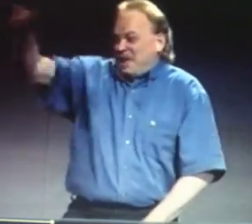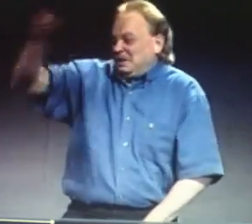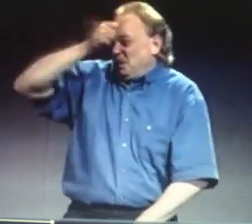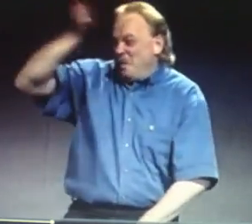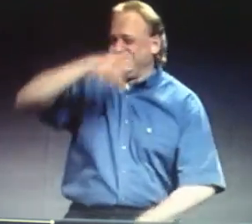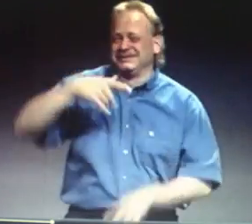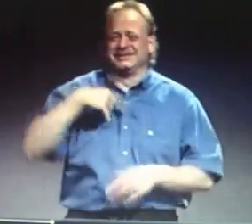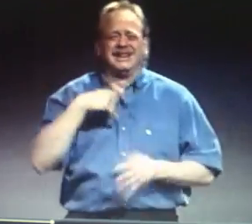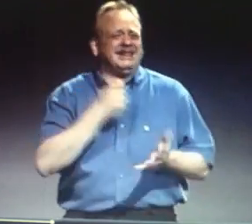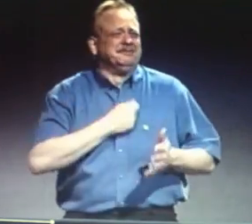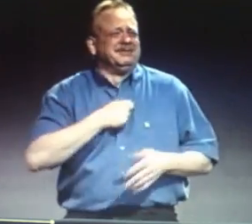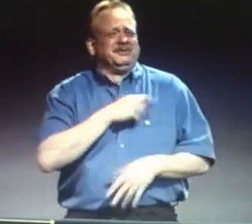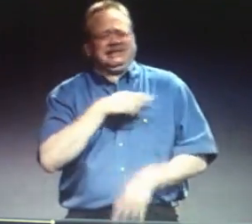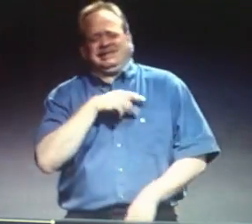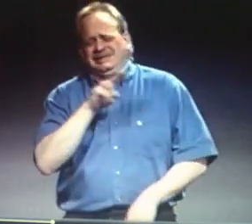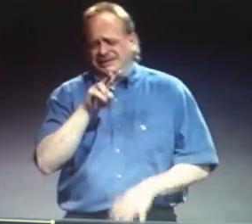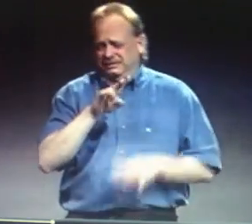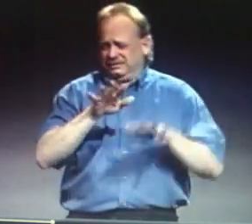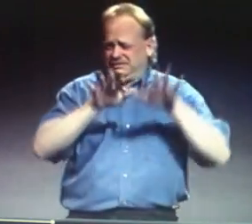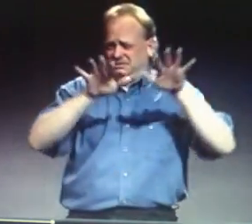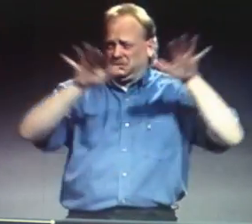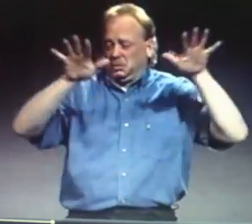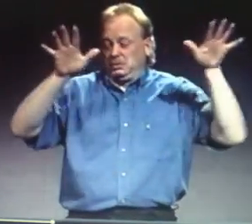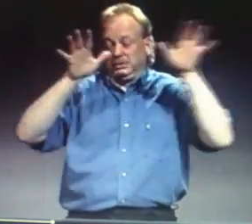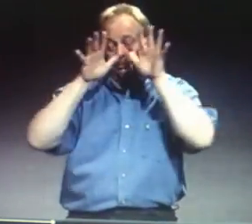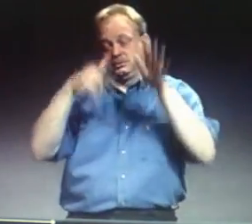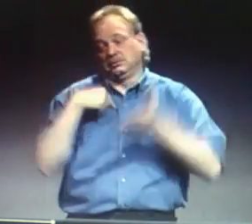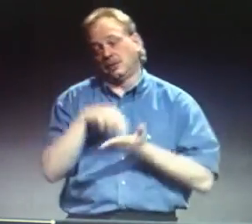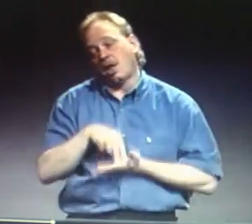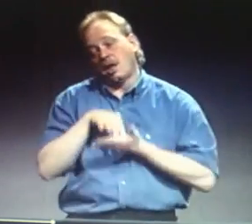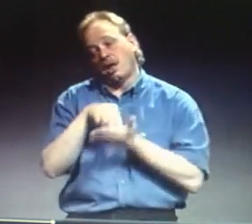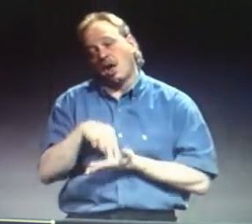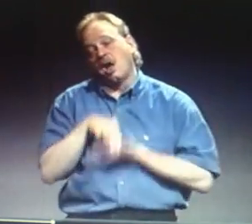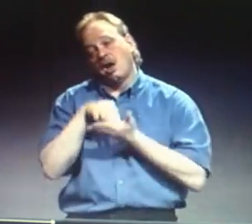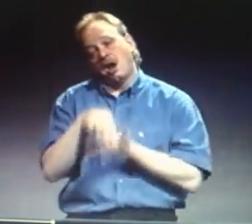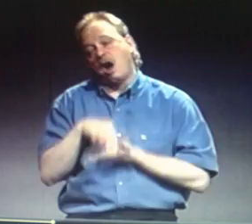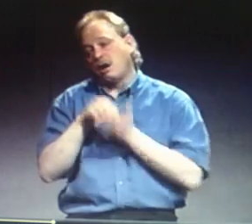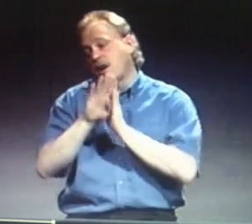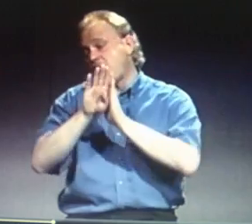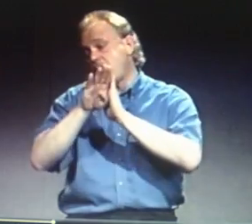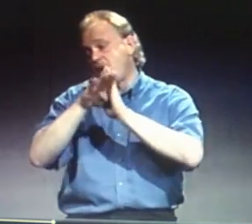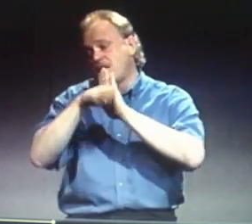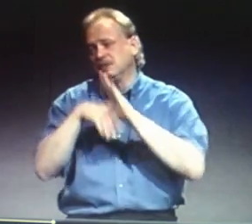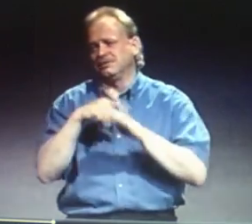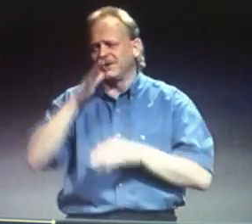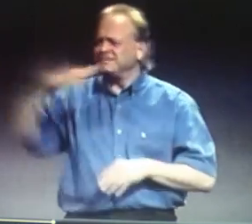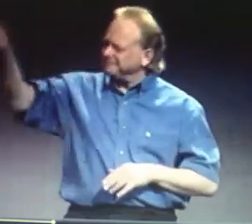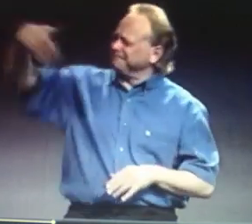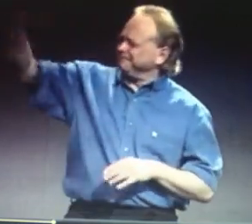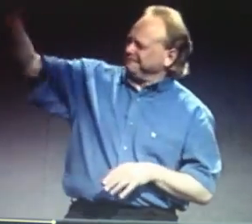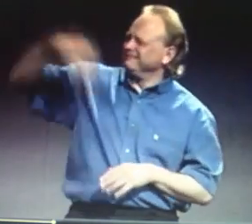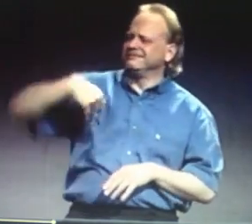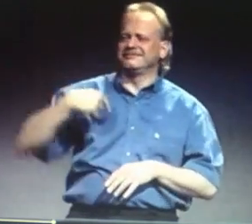I'm sorry, I said. They're like, you're so stupid. I'm